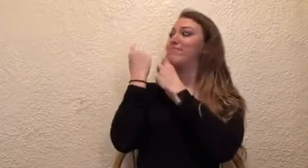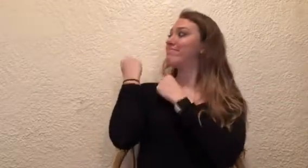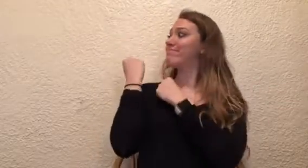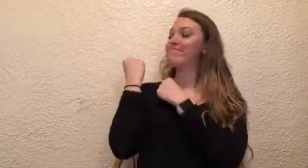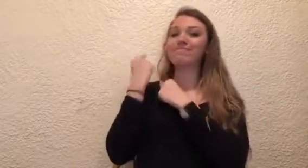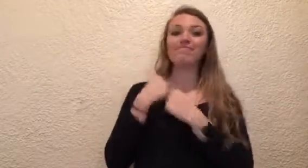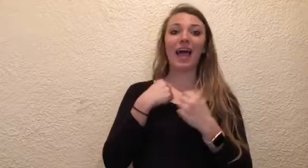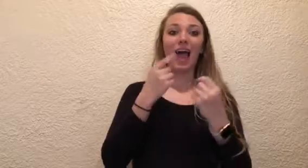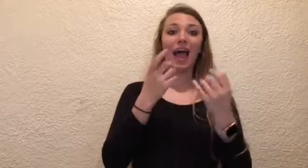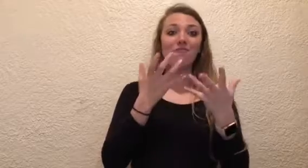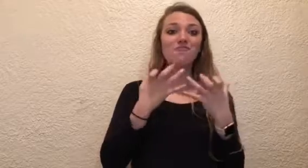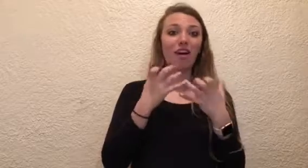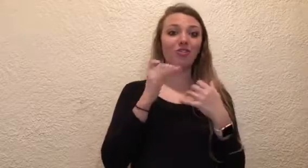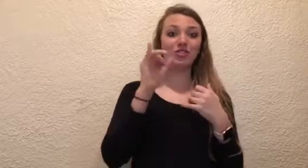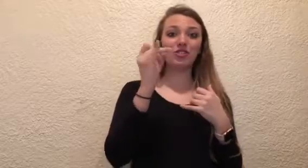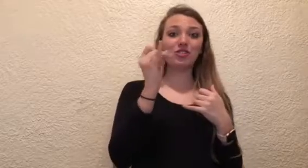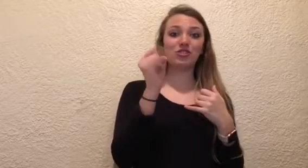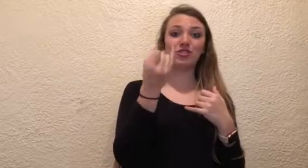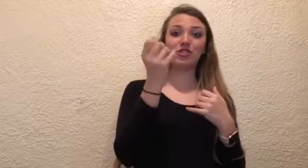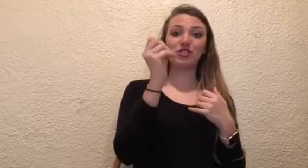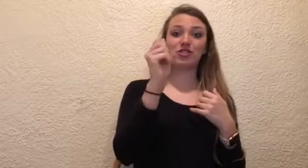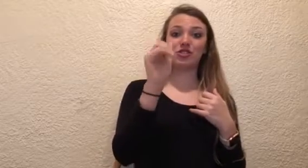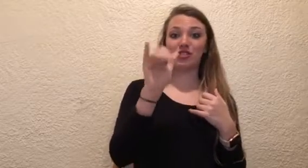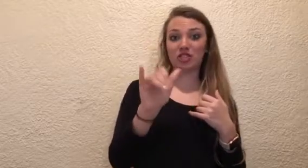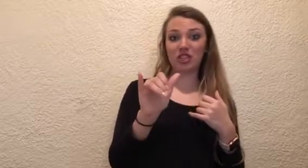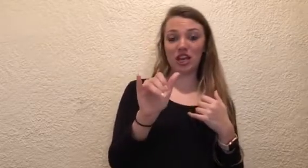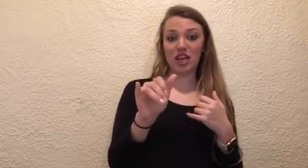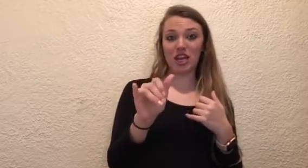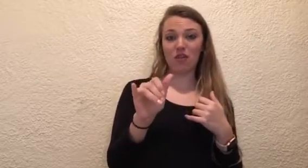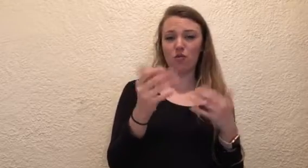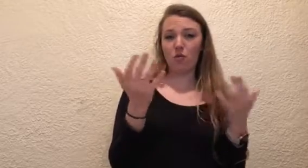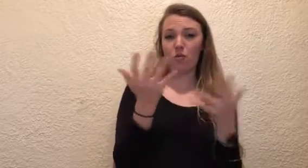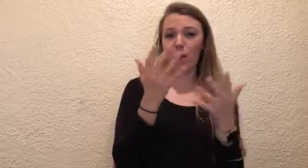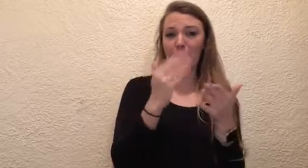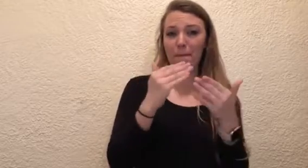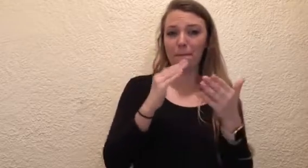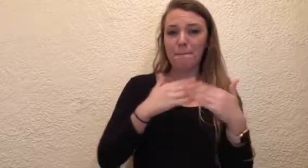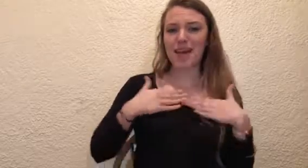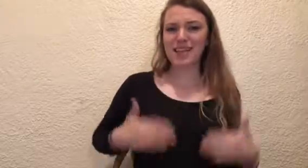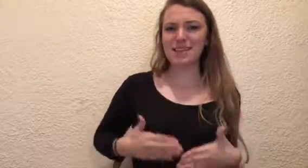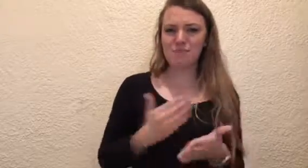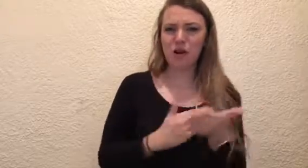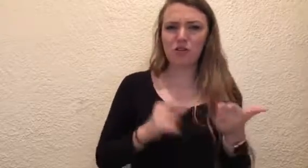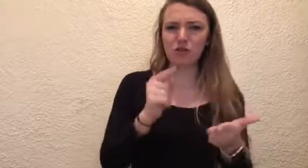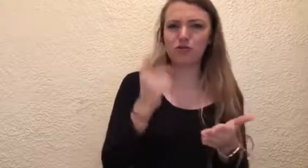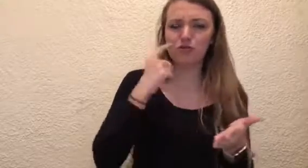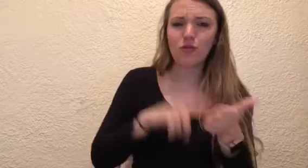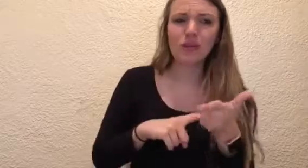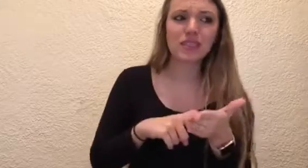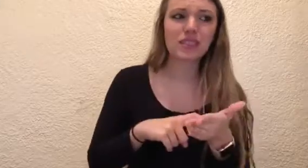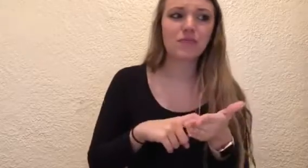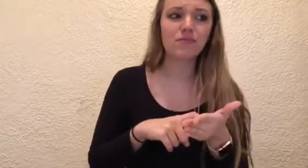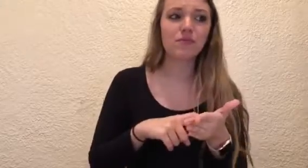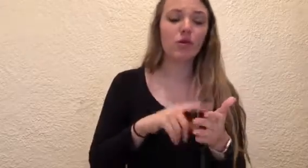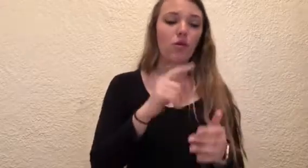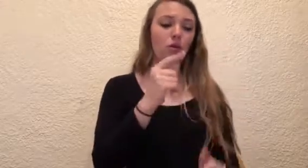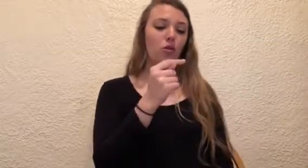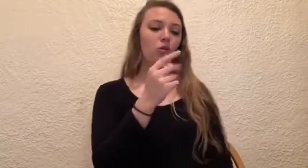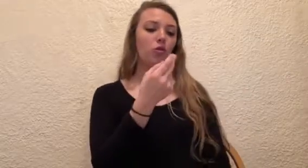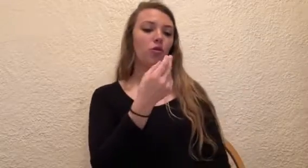CJ, weren't you one of the ones I'd asked you to, what body part did you identify? Would you come up here and show me